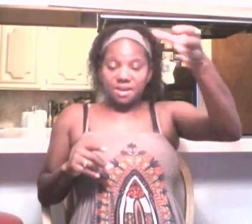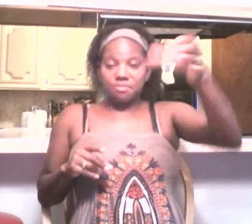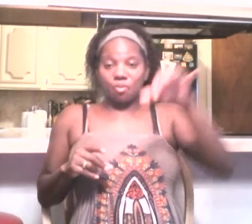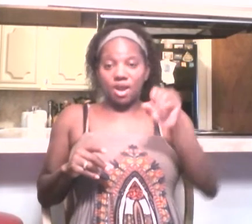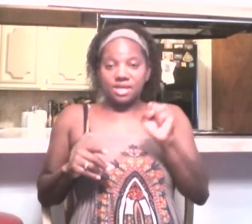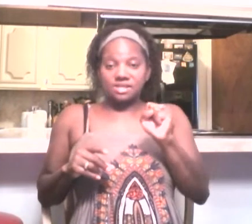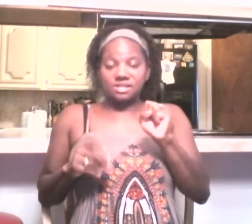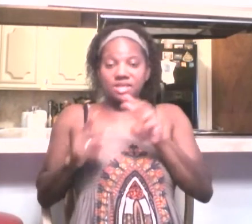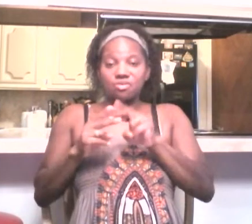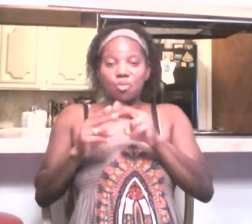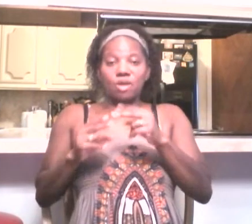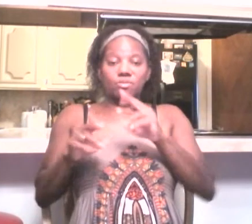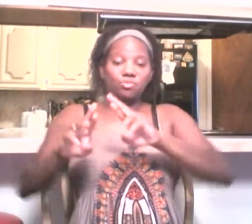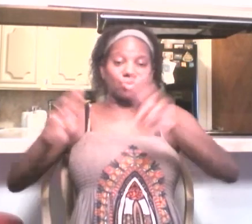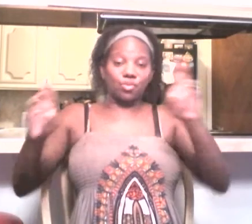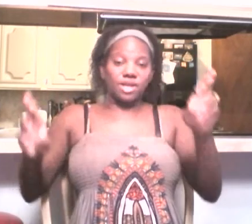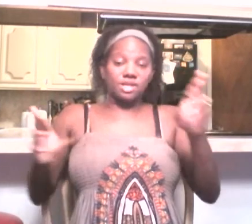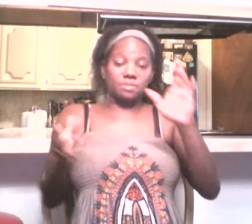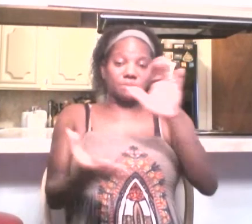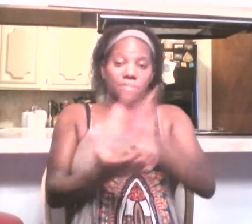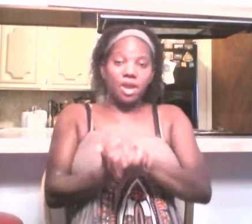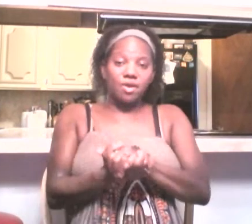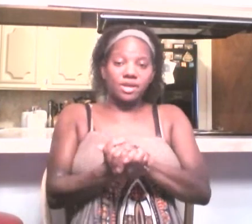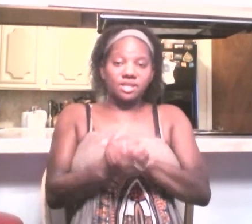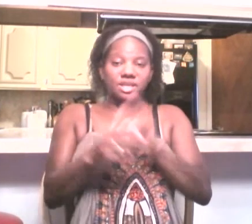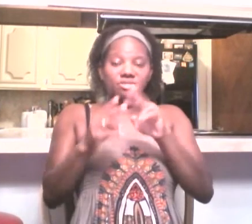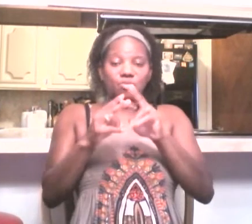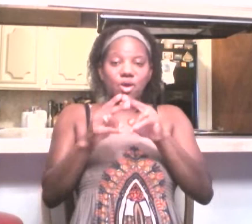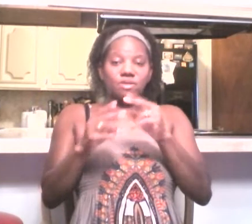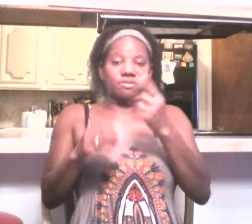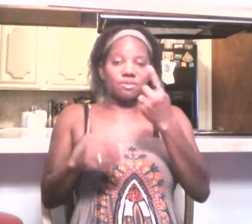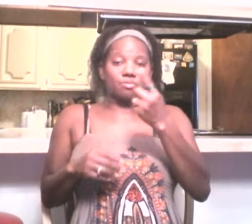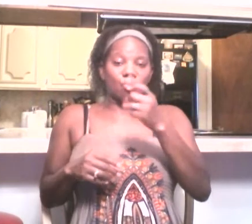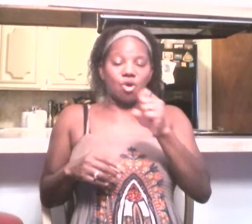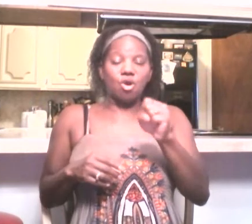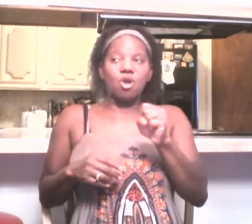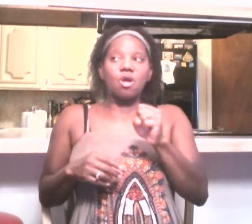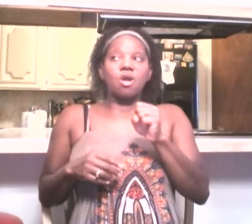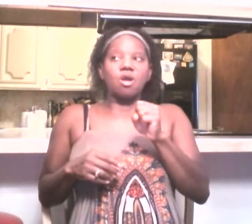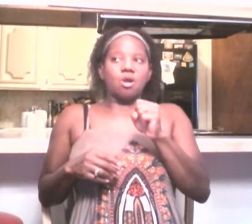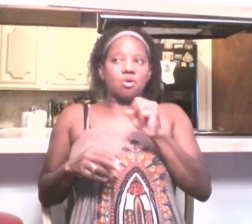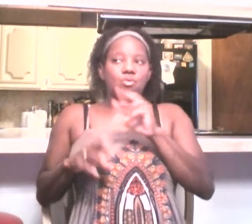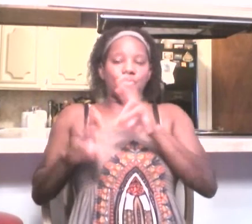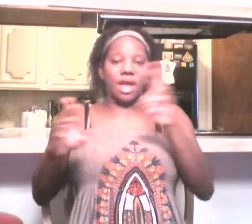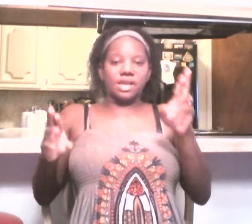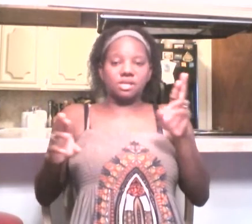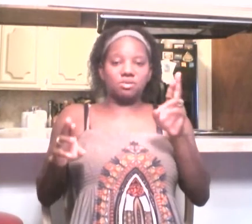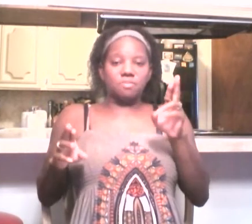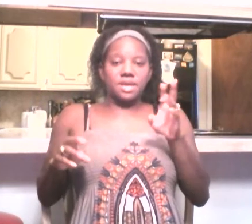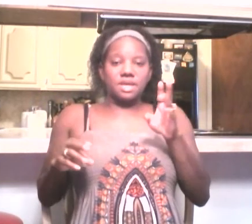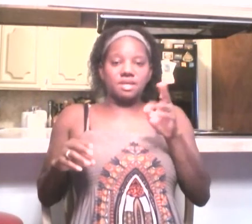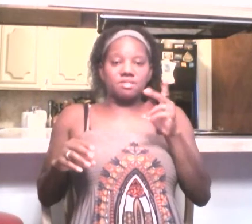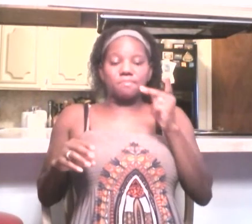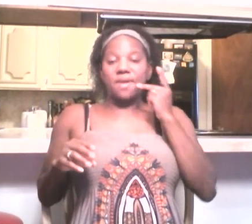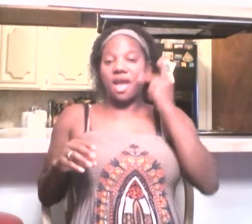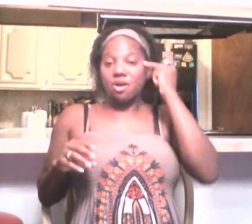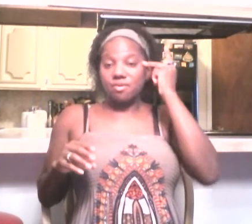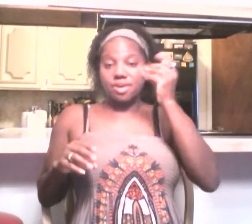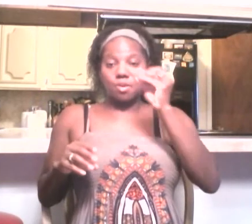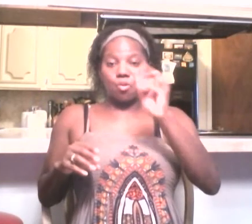concept was either one of them were ready to be married, and either one of them were ready to be the parent